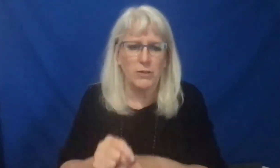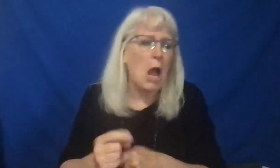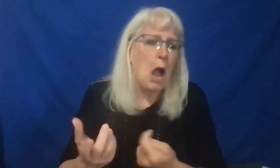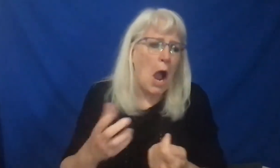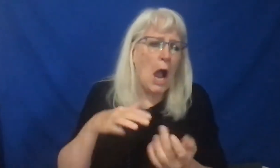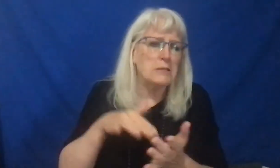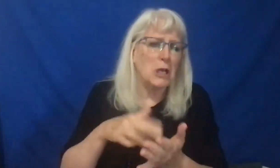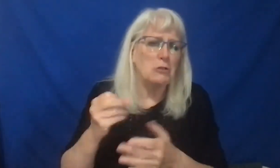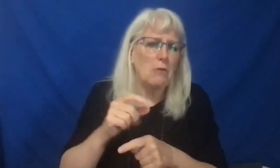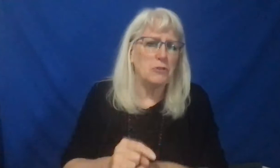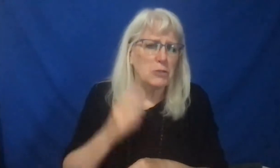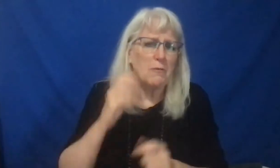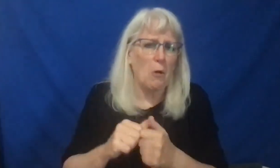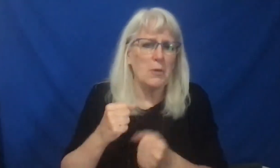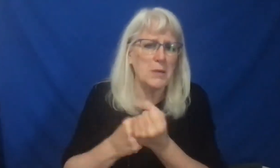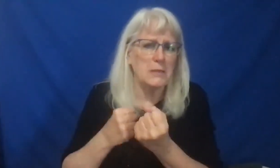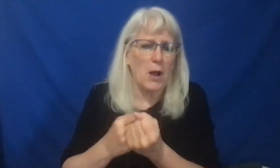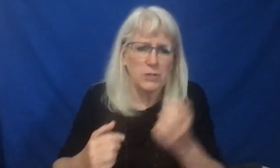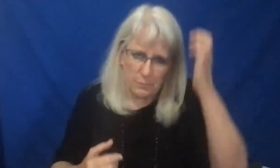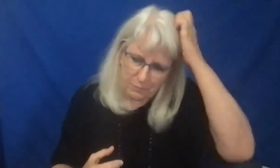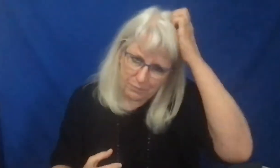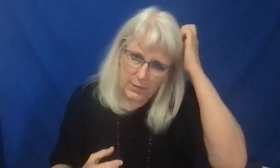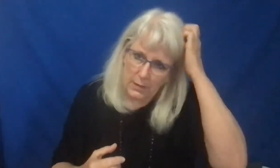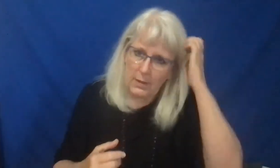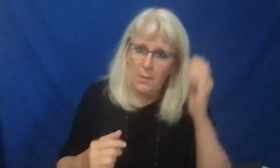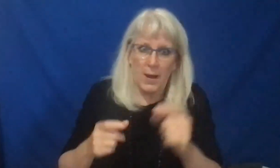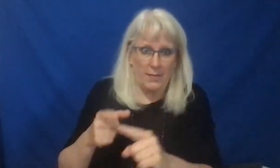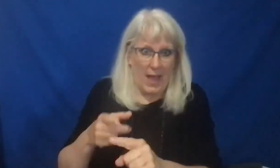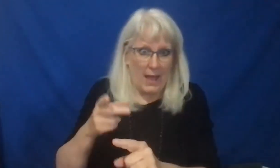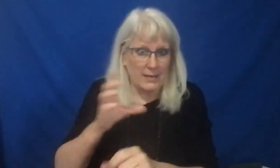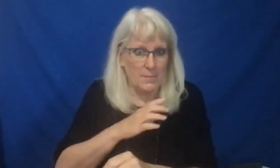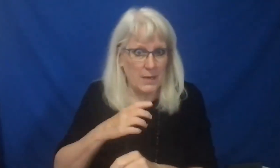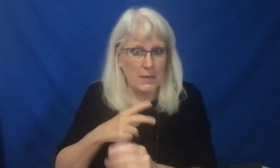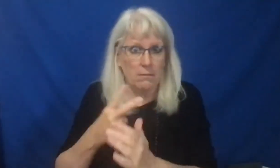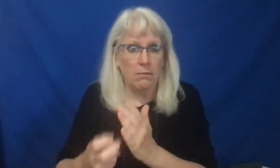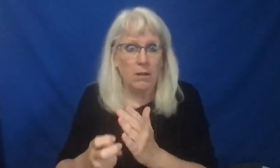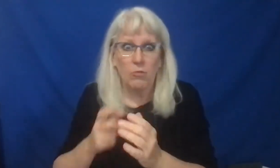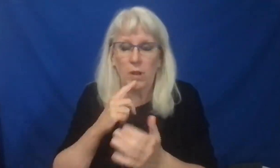sponsor, being on part of this committee has really opened my eyes and brought them to life.